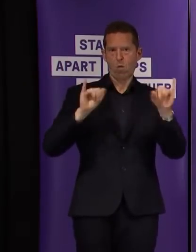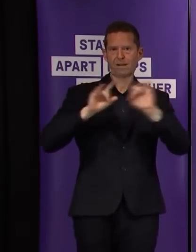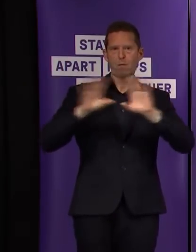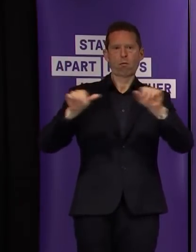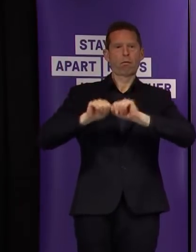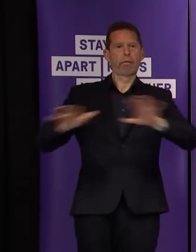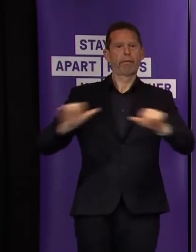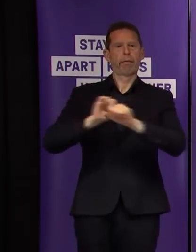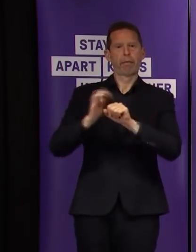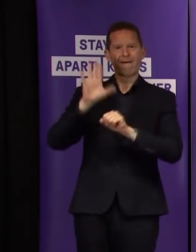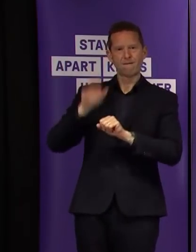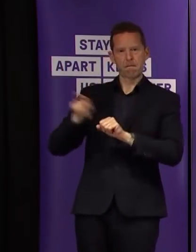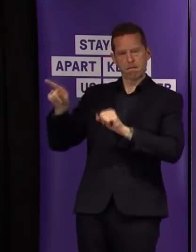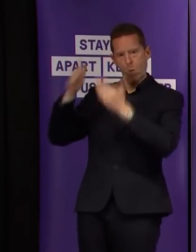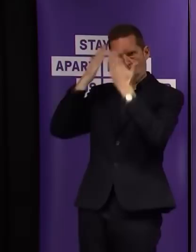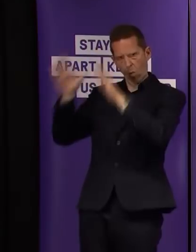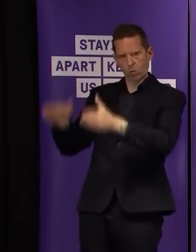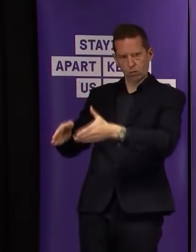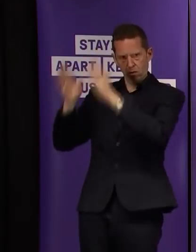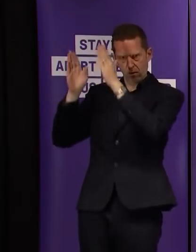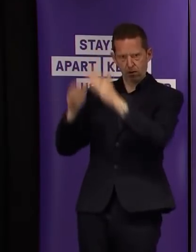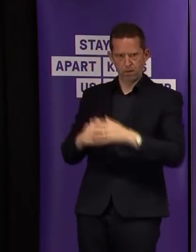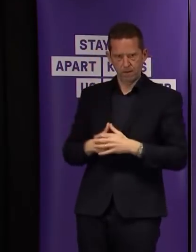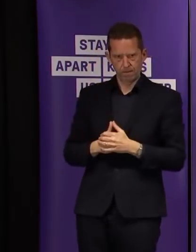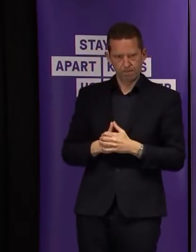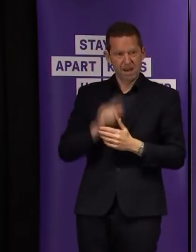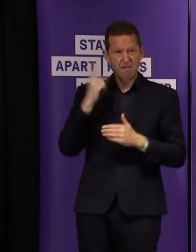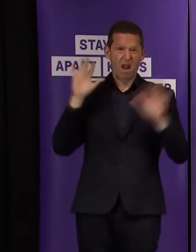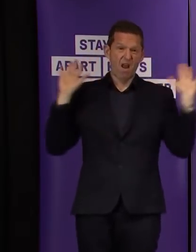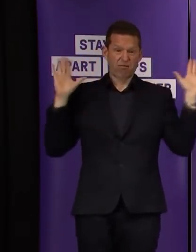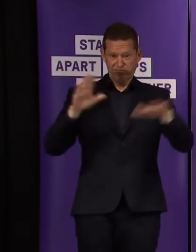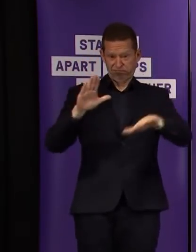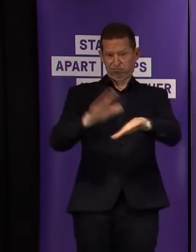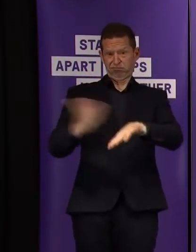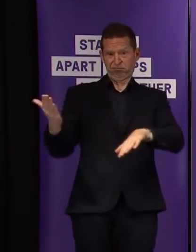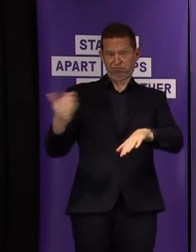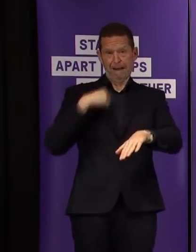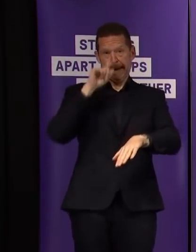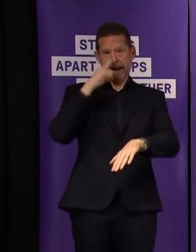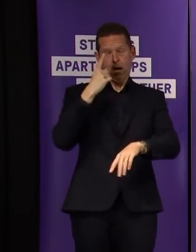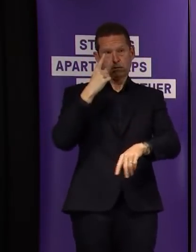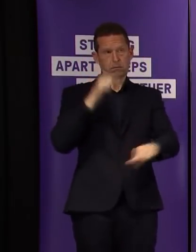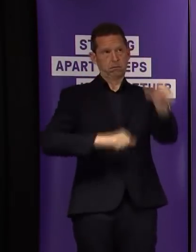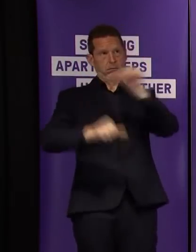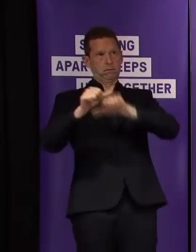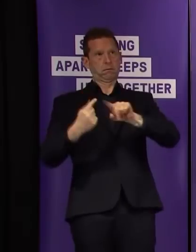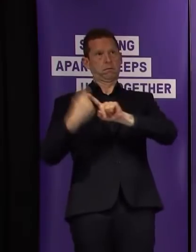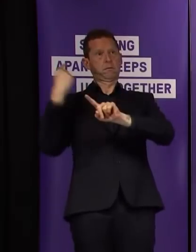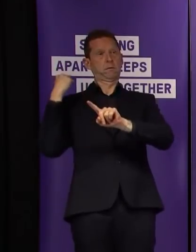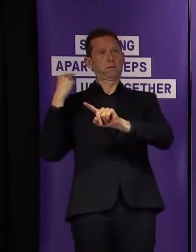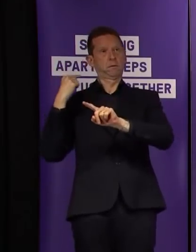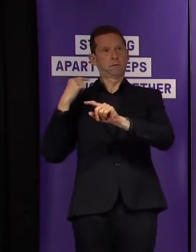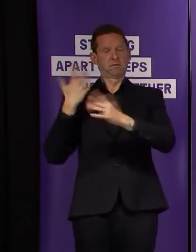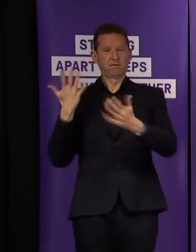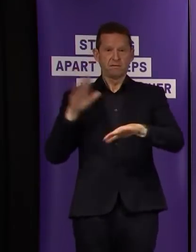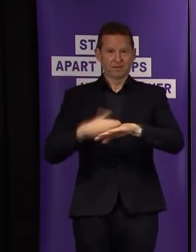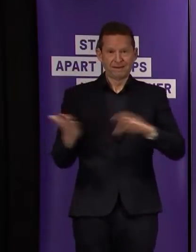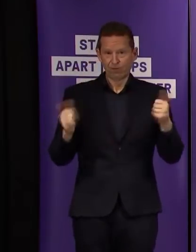in. But we can't change that. We can't simply wish that